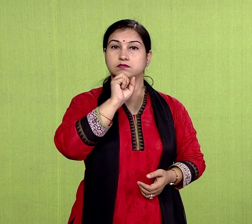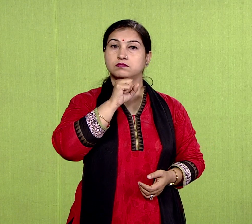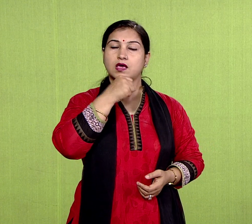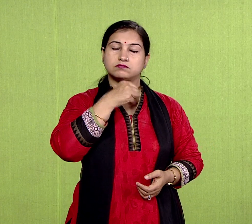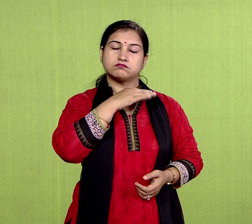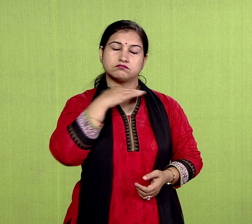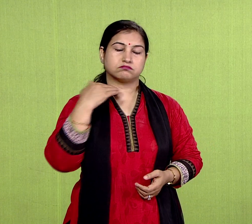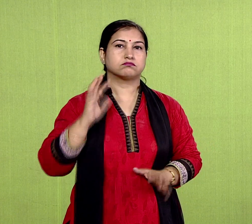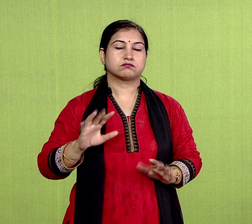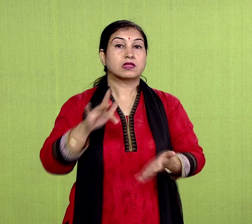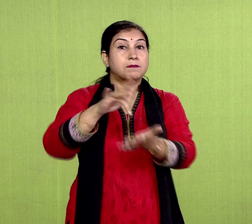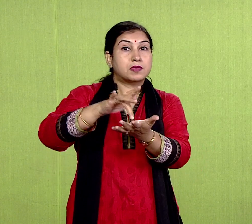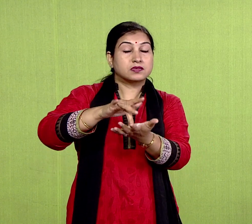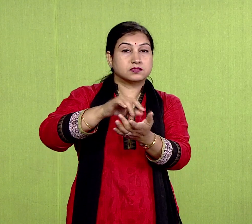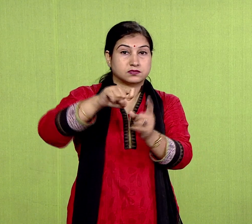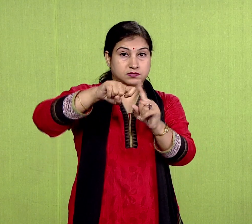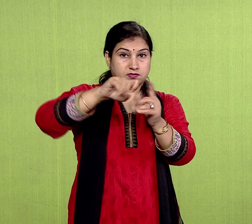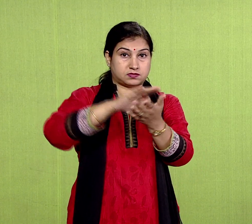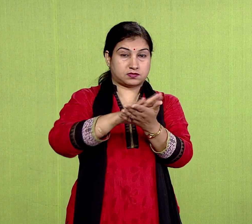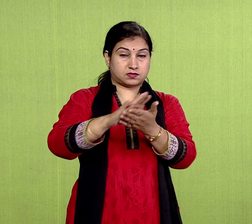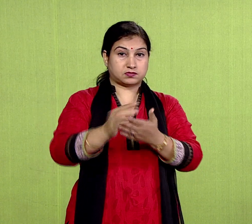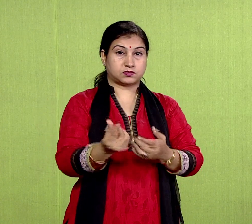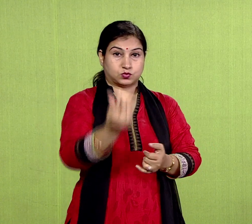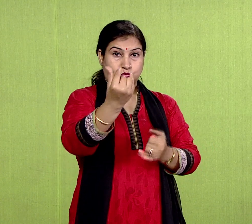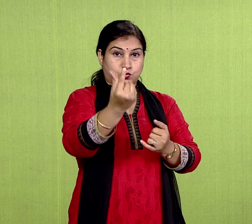at Kushinagar in Uttar Pradesh.